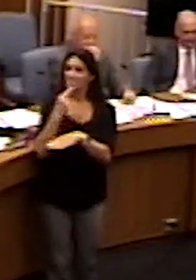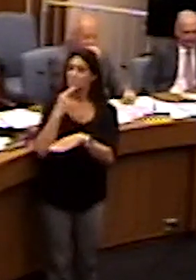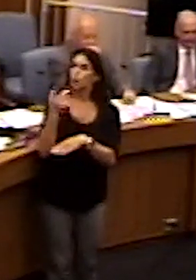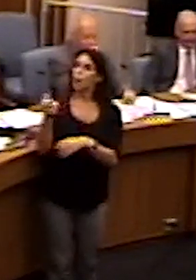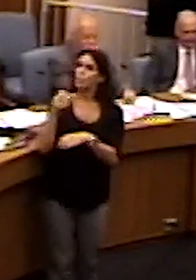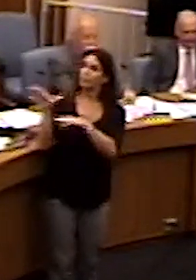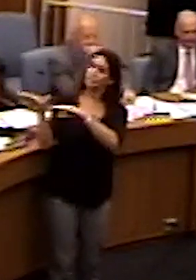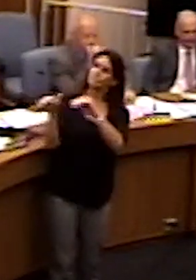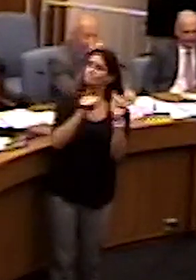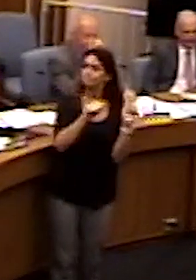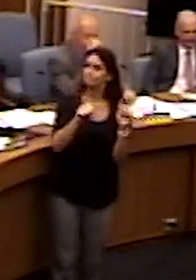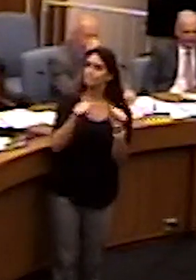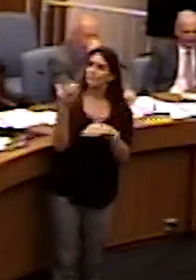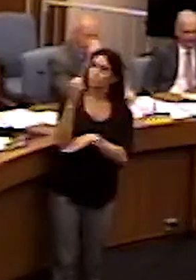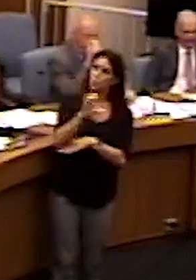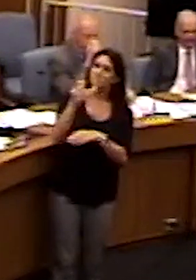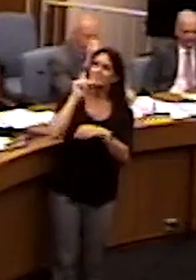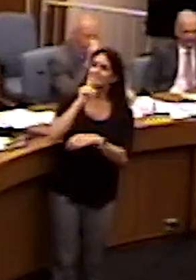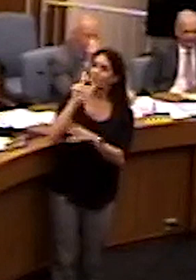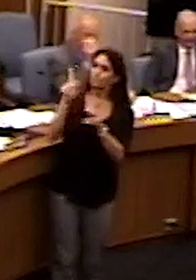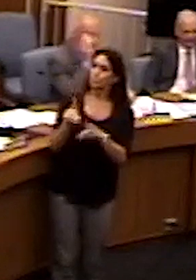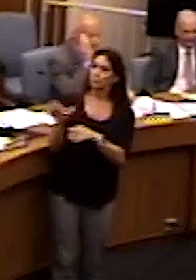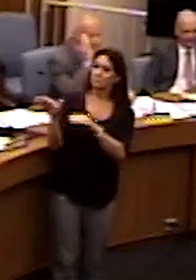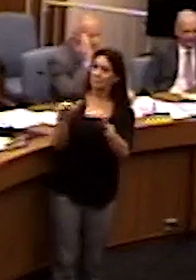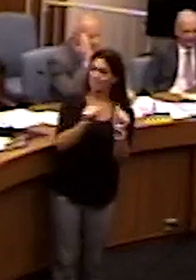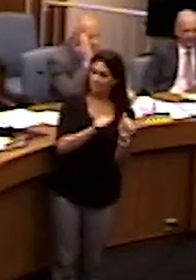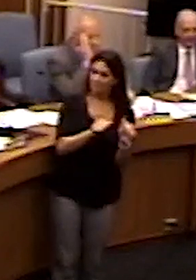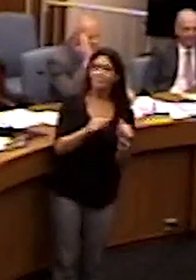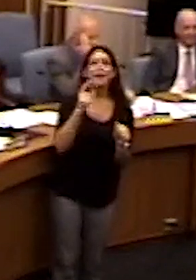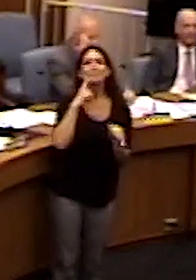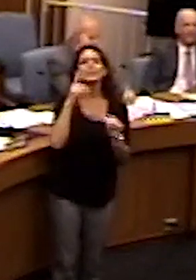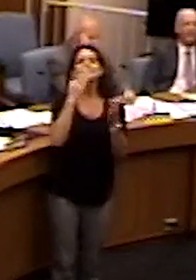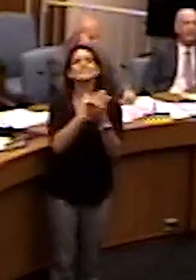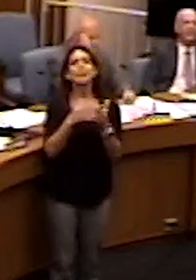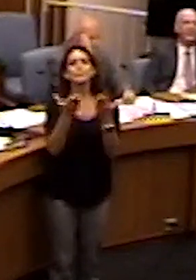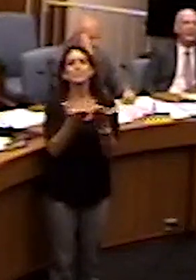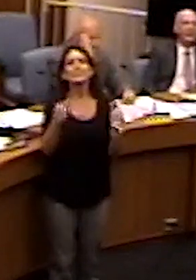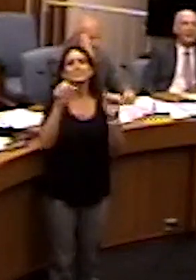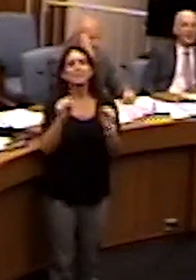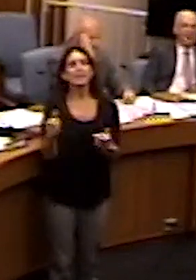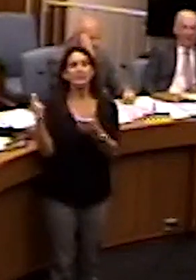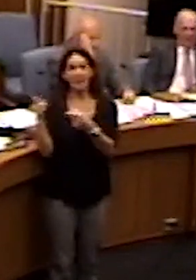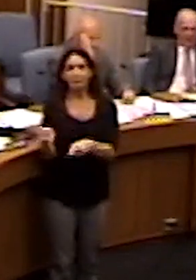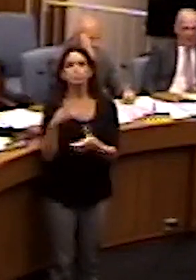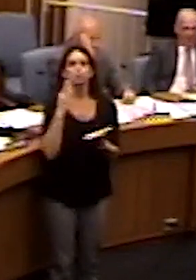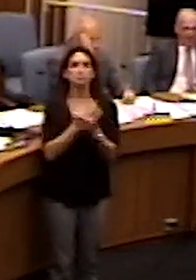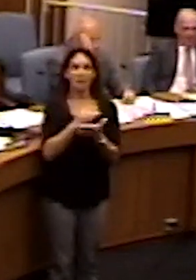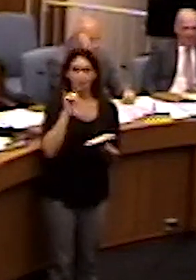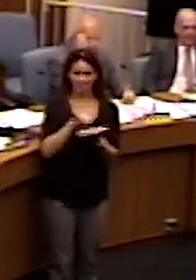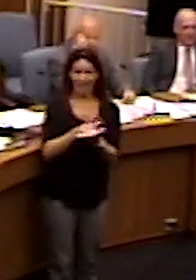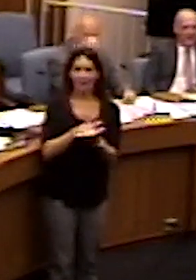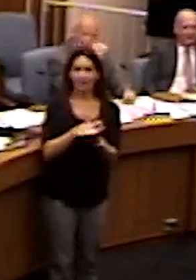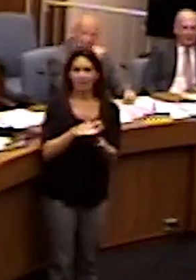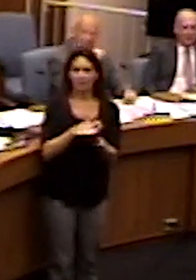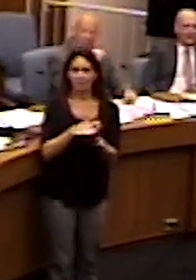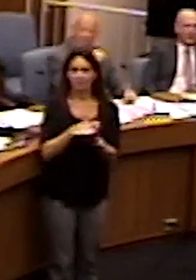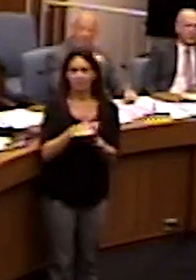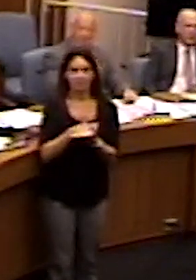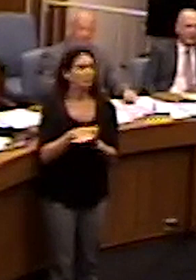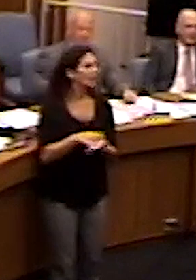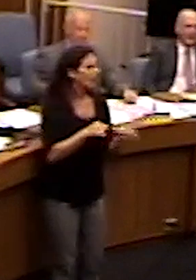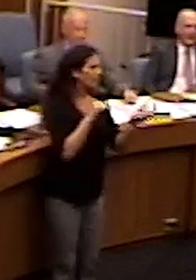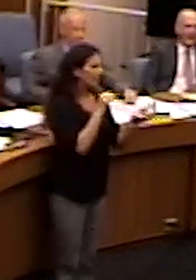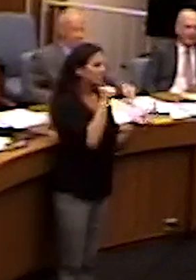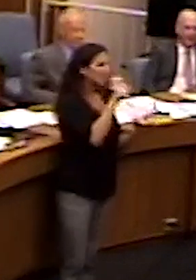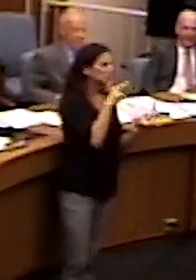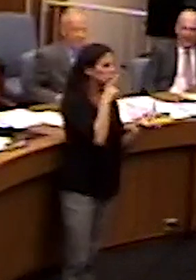a deaf person. I think some things can be done to stop that. I really do. Well, I'm not sure if you're